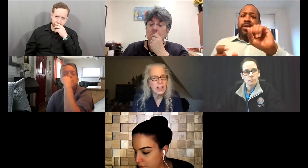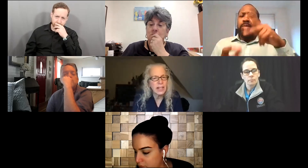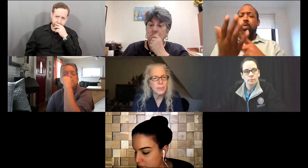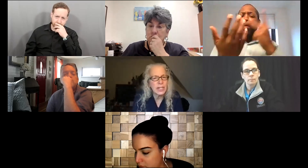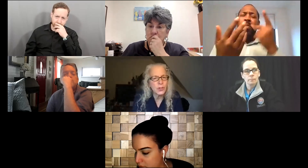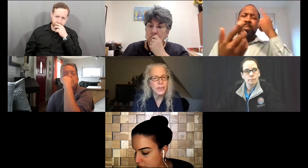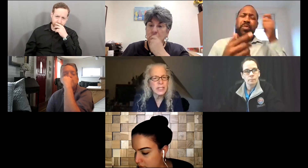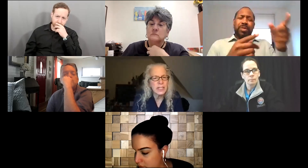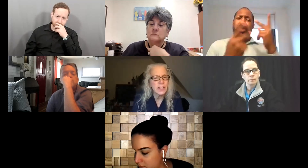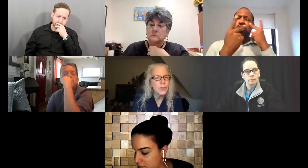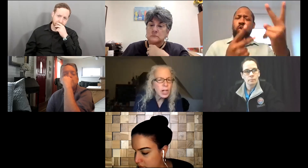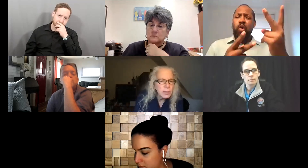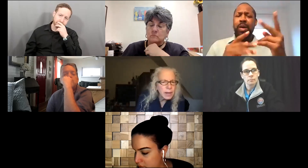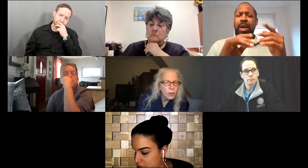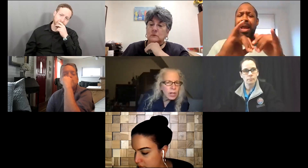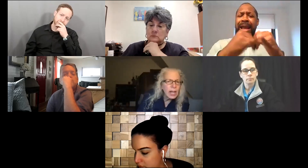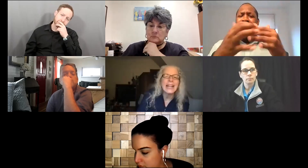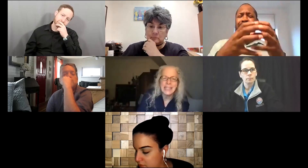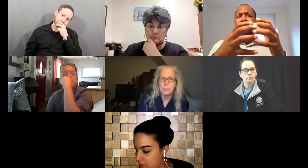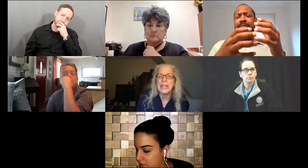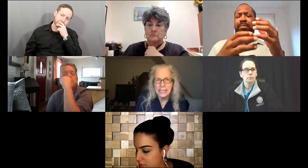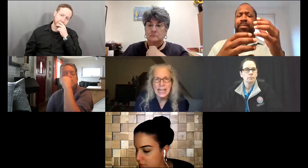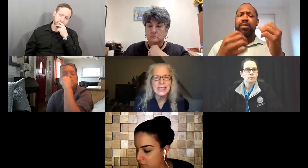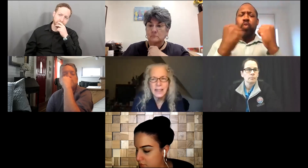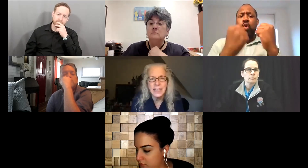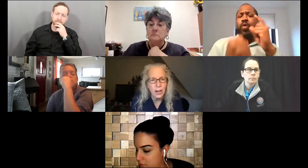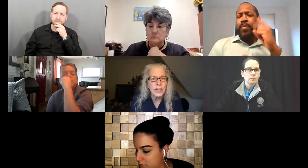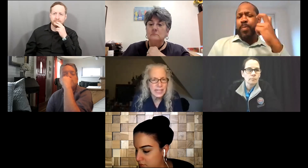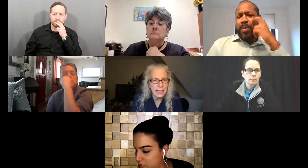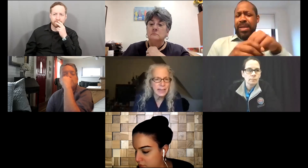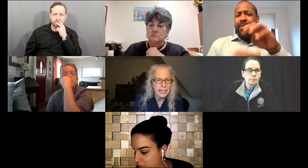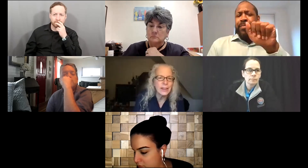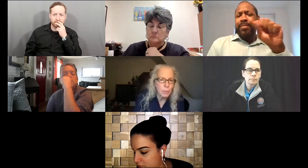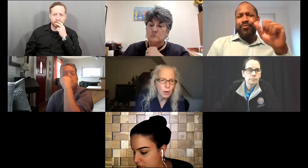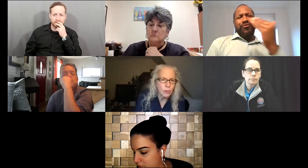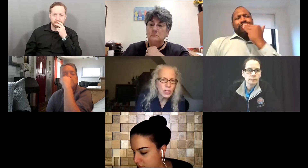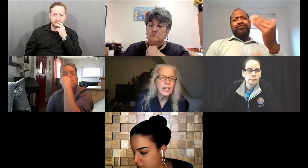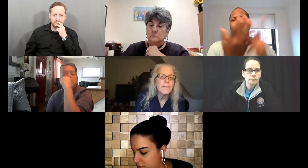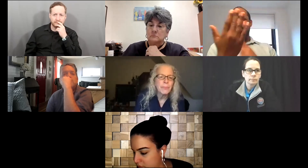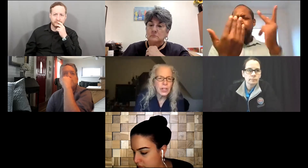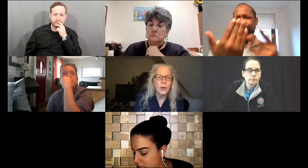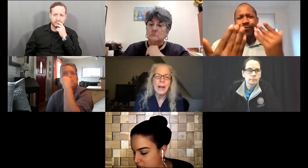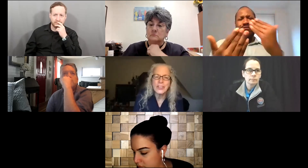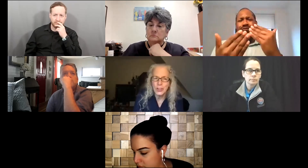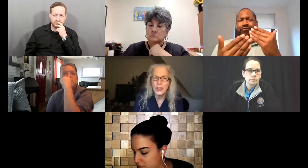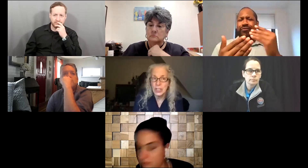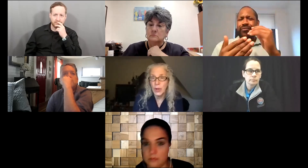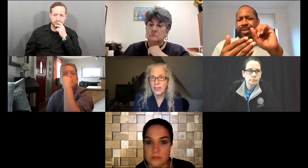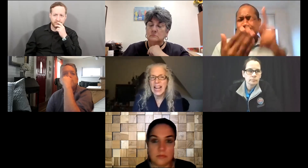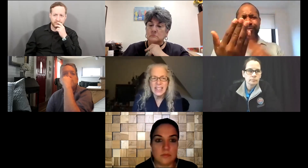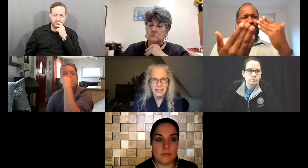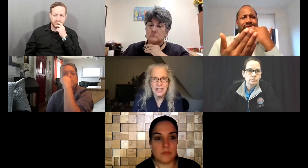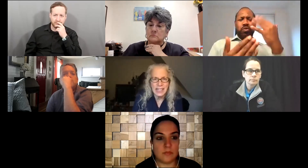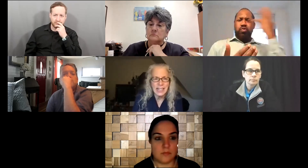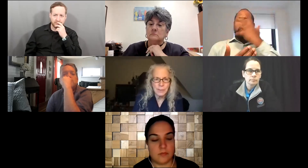There's not that many services. They've talked about SSPs. That's the thing they always say that they need the most. You know, in Massachusetts, we have